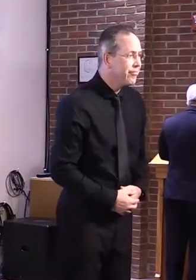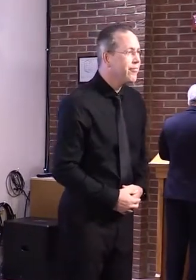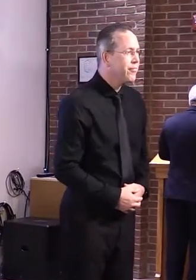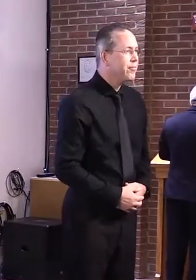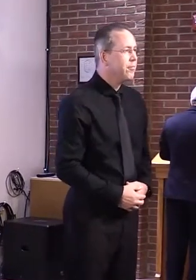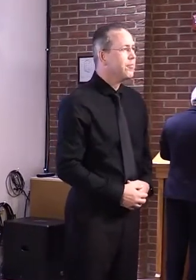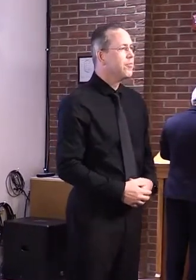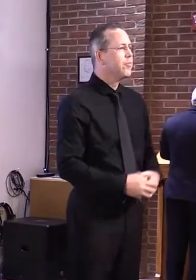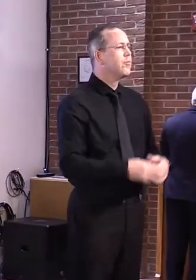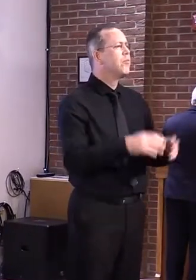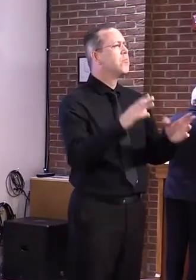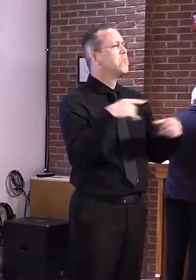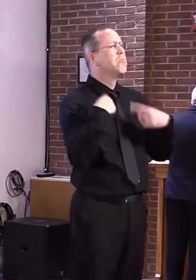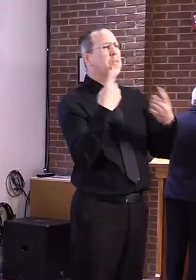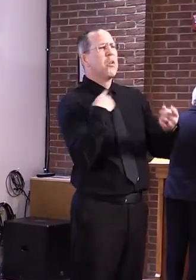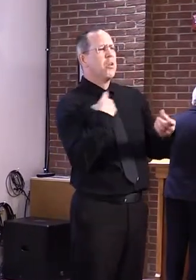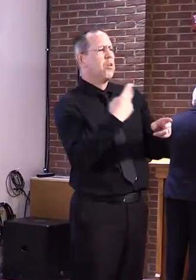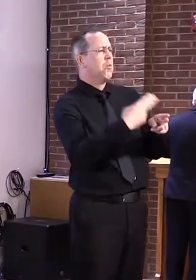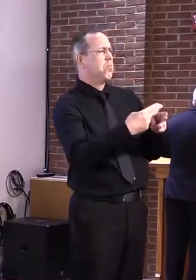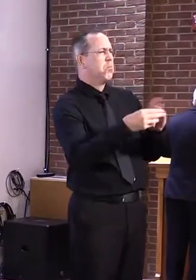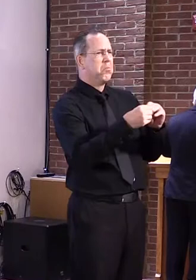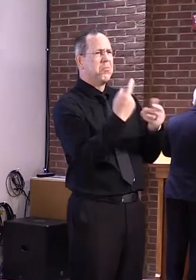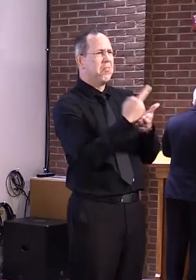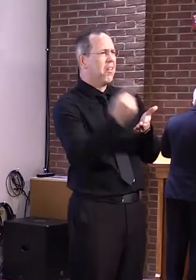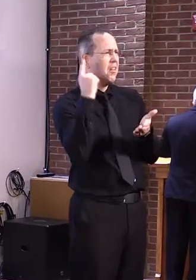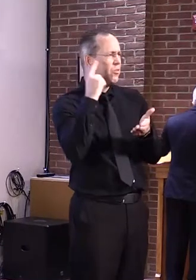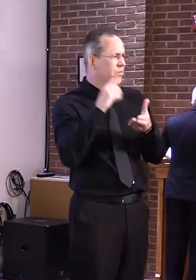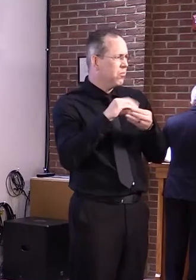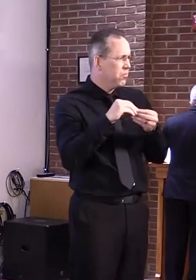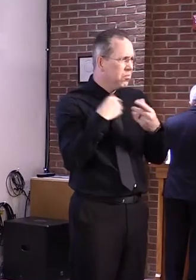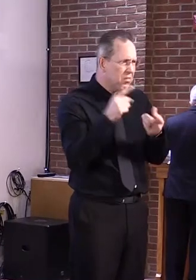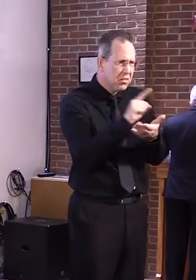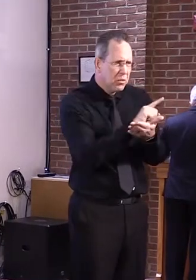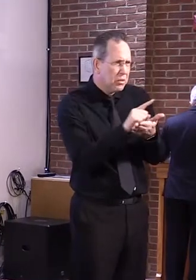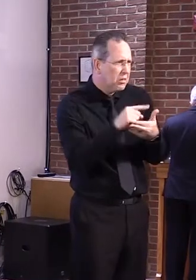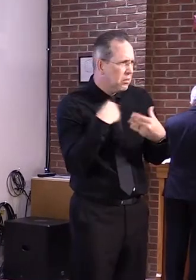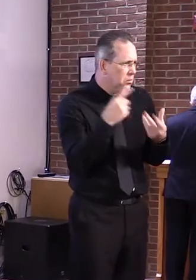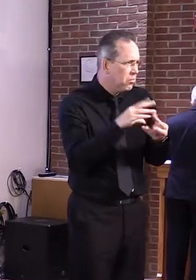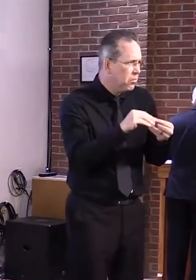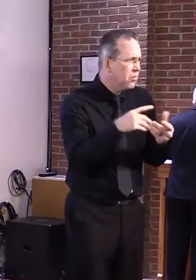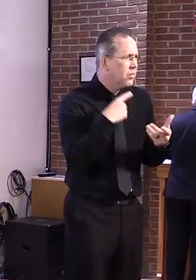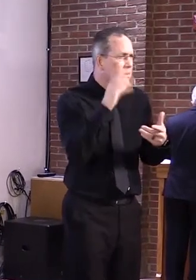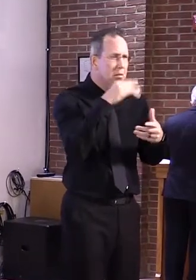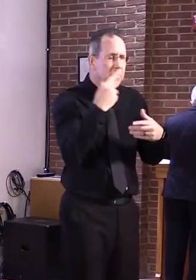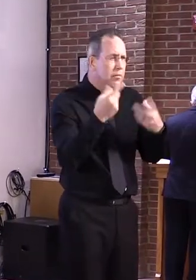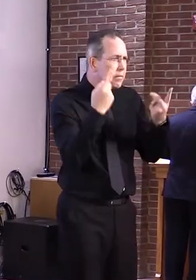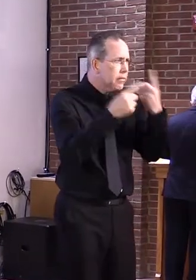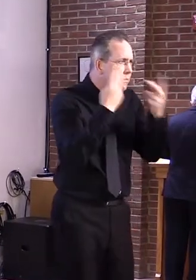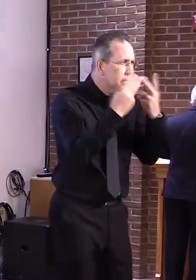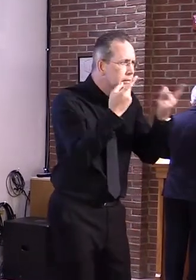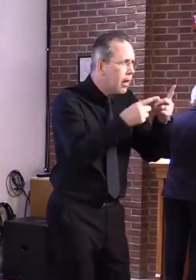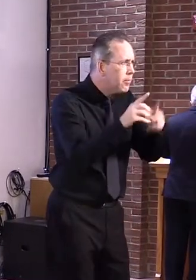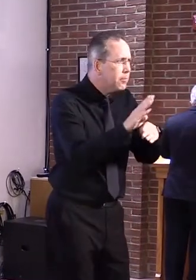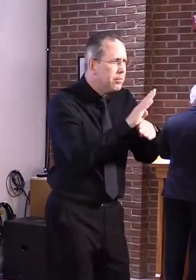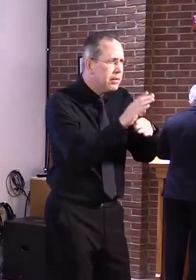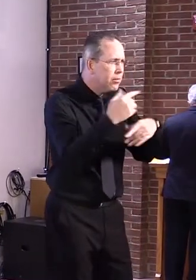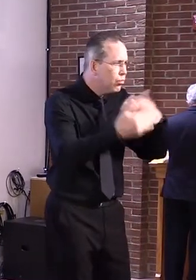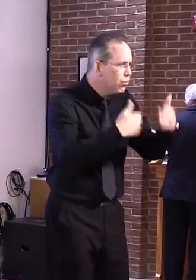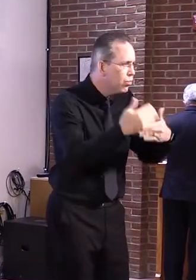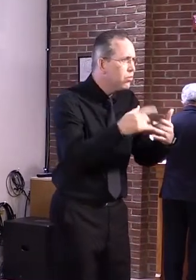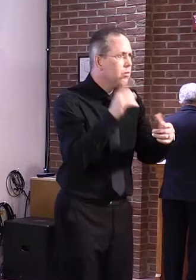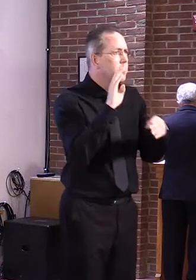Over the last week, we've talked about the challenges that all businesses and too many workers still face, and this is particularly true